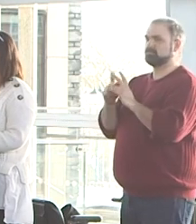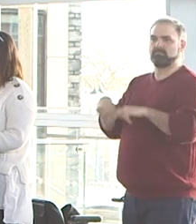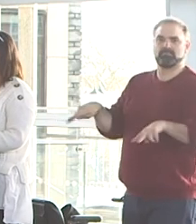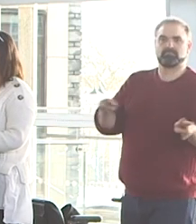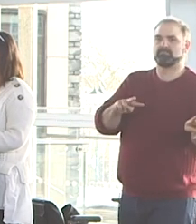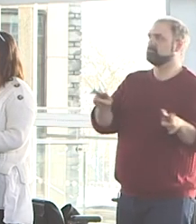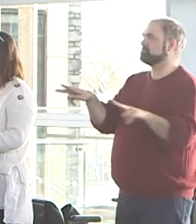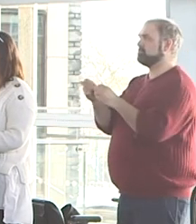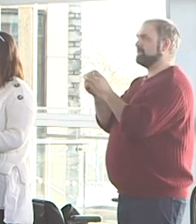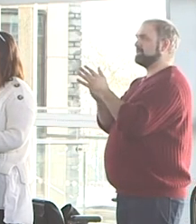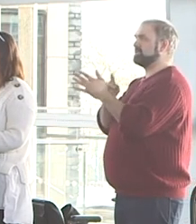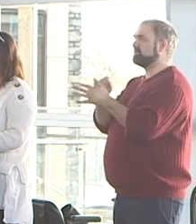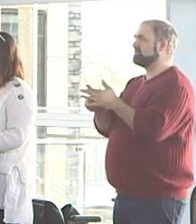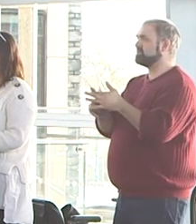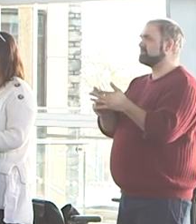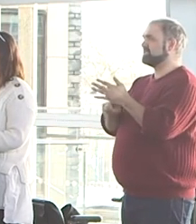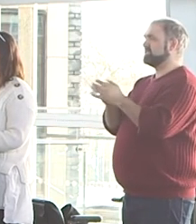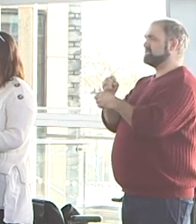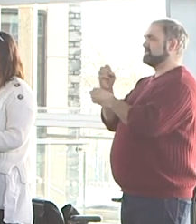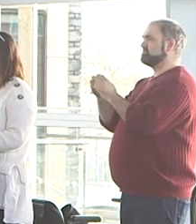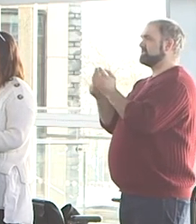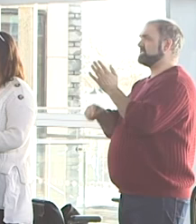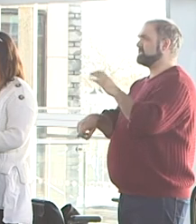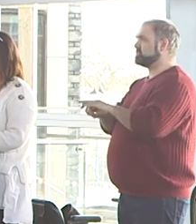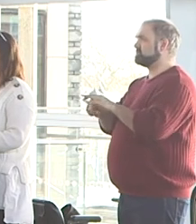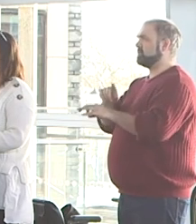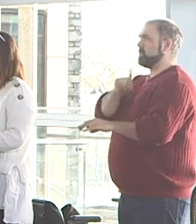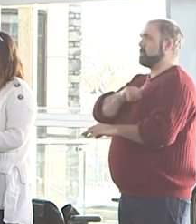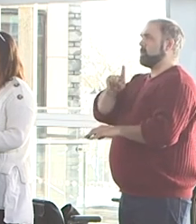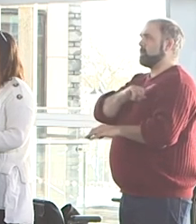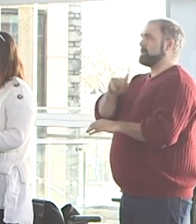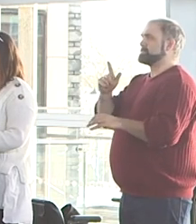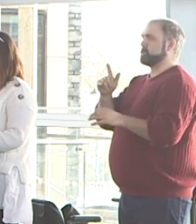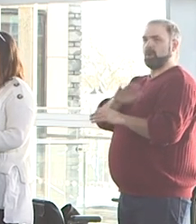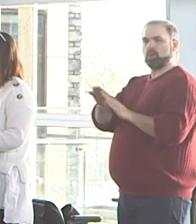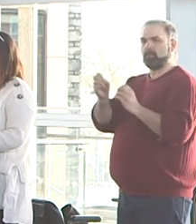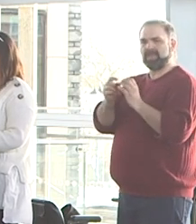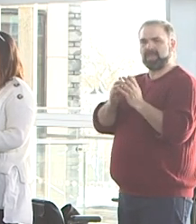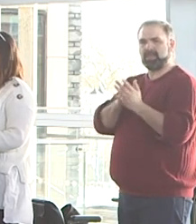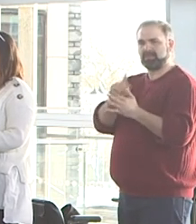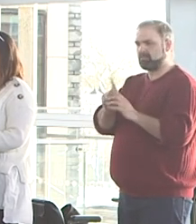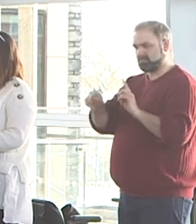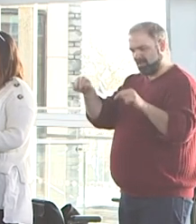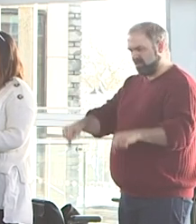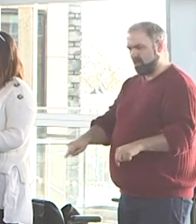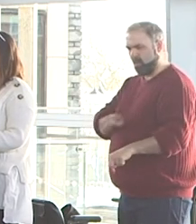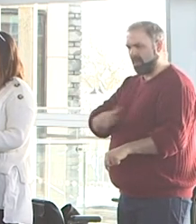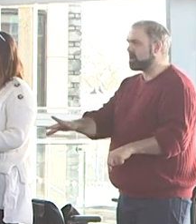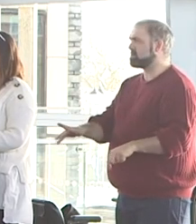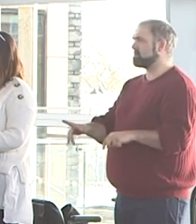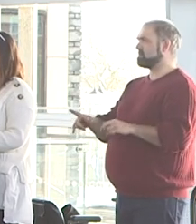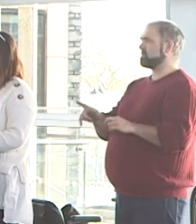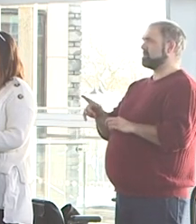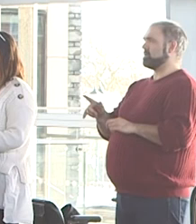is BME in general, not only LGBT, and ask yourself why there is no BME people here in this room, and